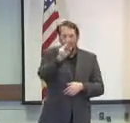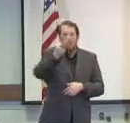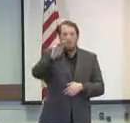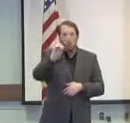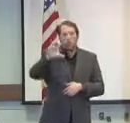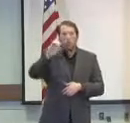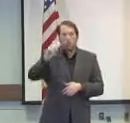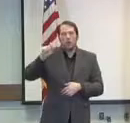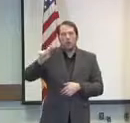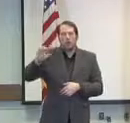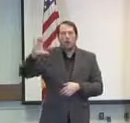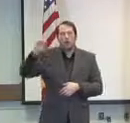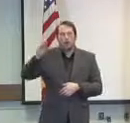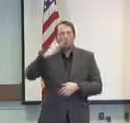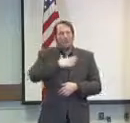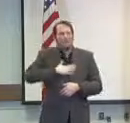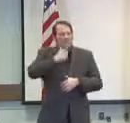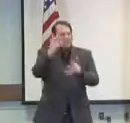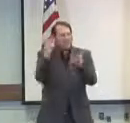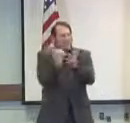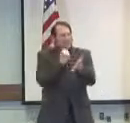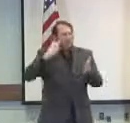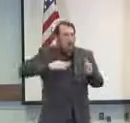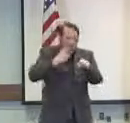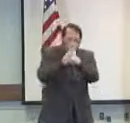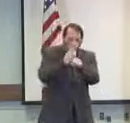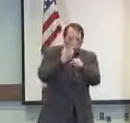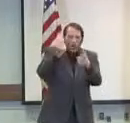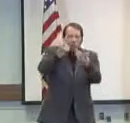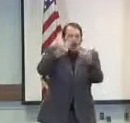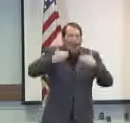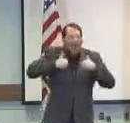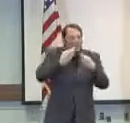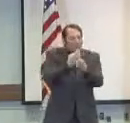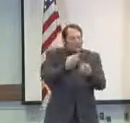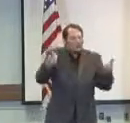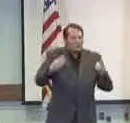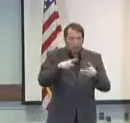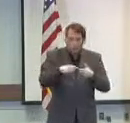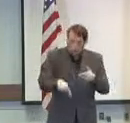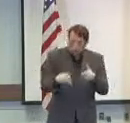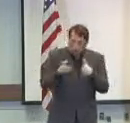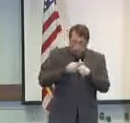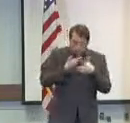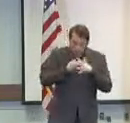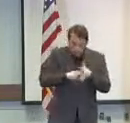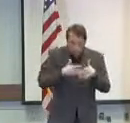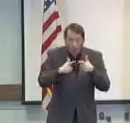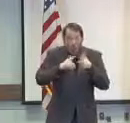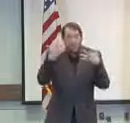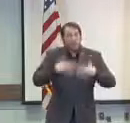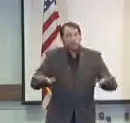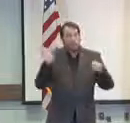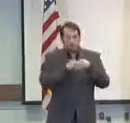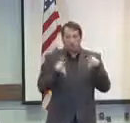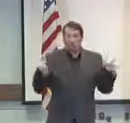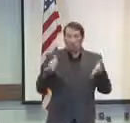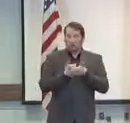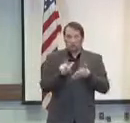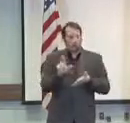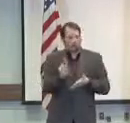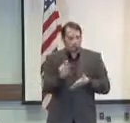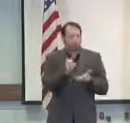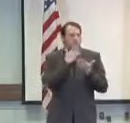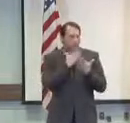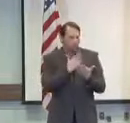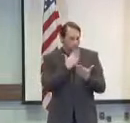is just the first. It's not the last. Thank you. Yes, so we urge all of our folks at home to stay connected with us on